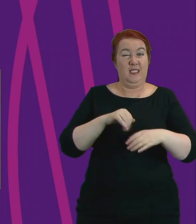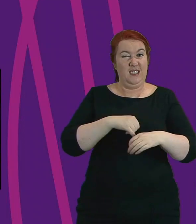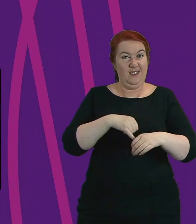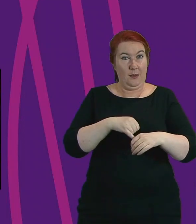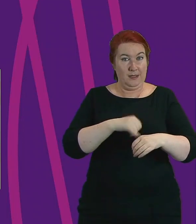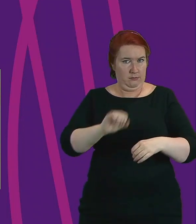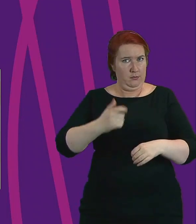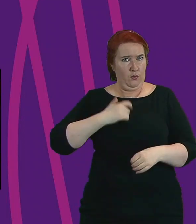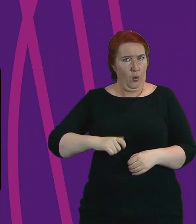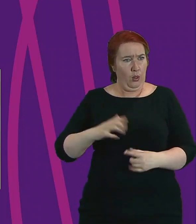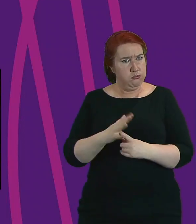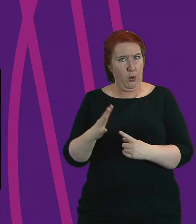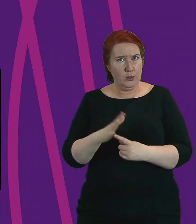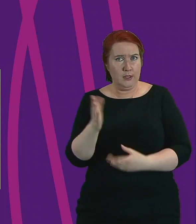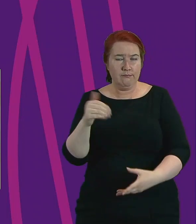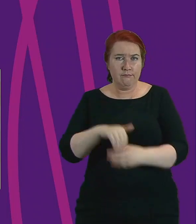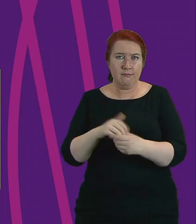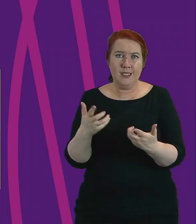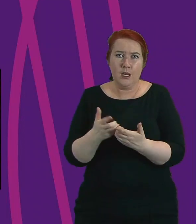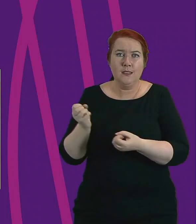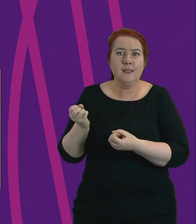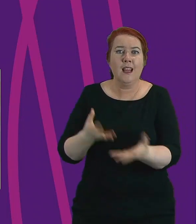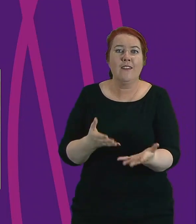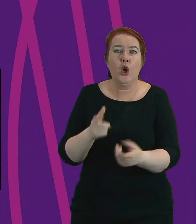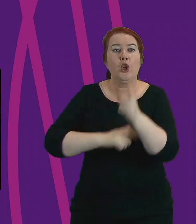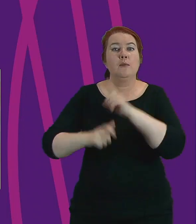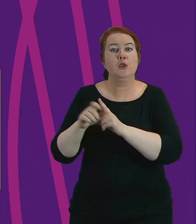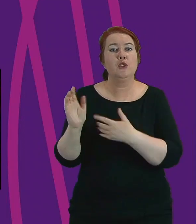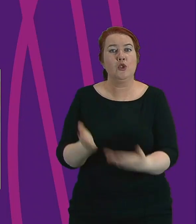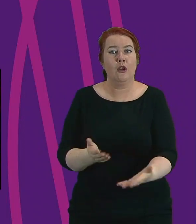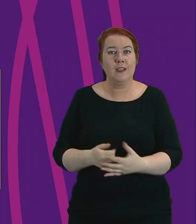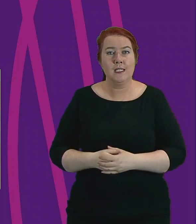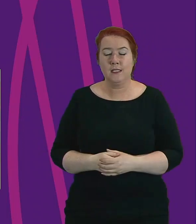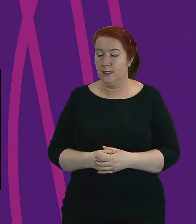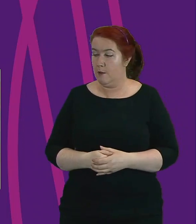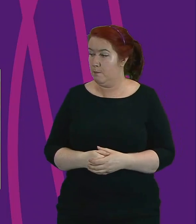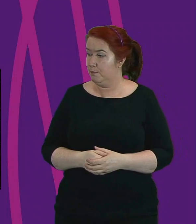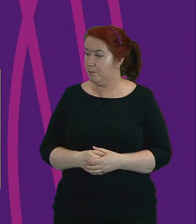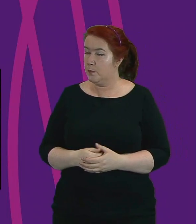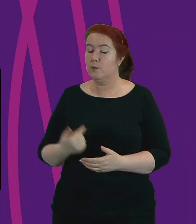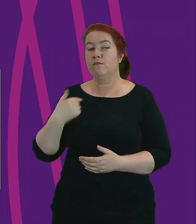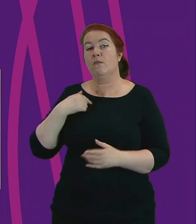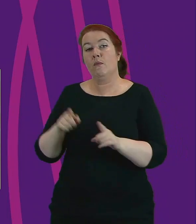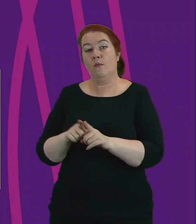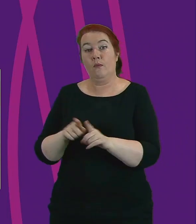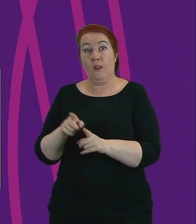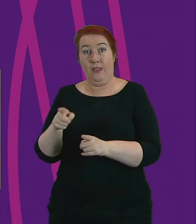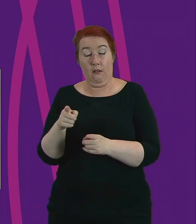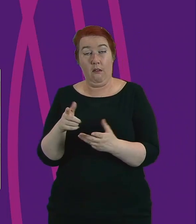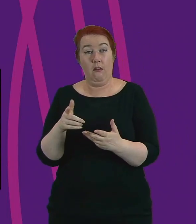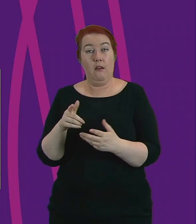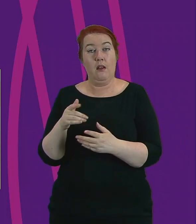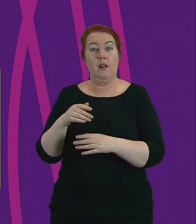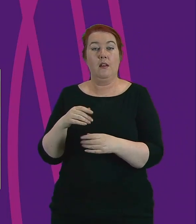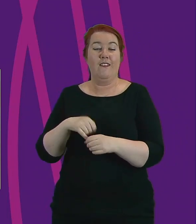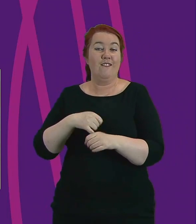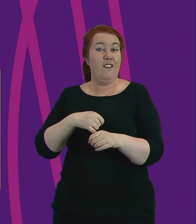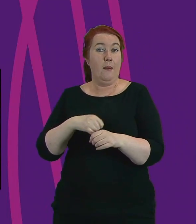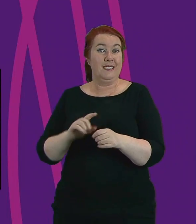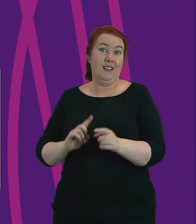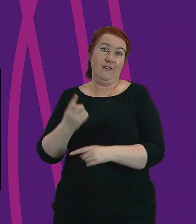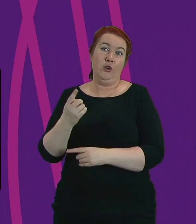have an important role to play in the delivery of community services. I welcome the rollout of the Pharmacy First Scotland service in community